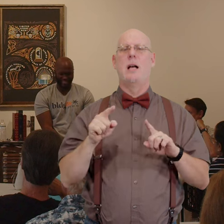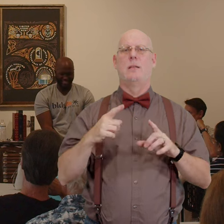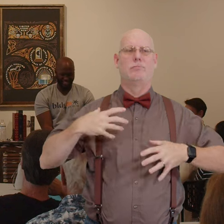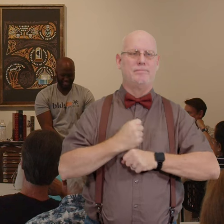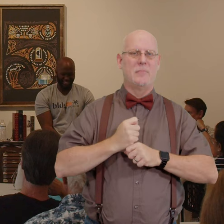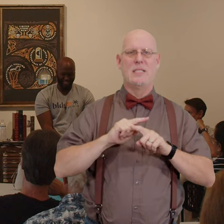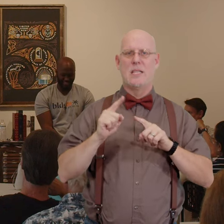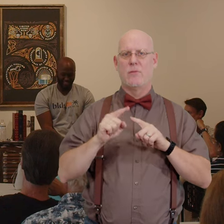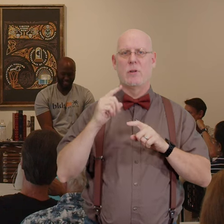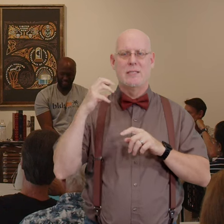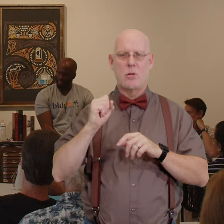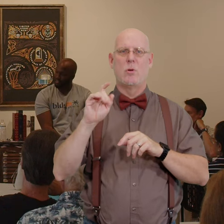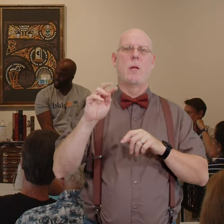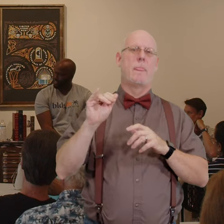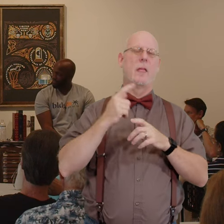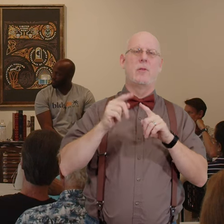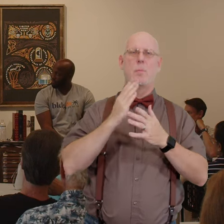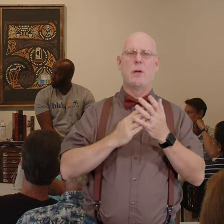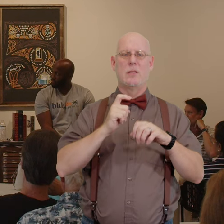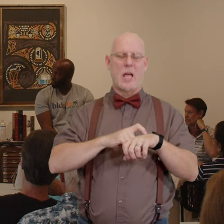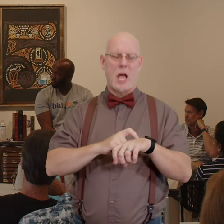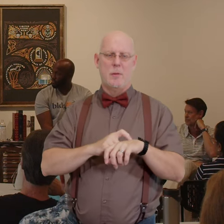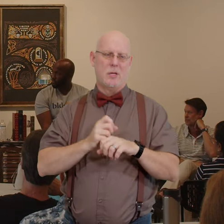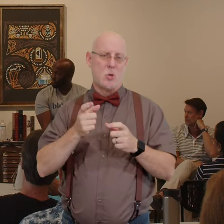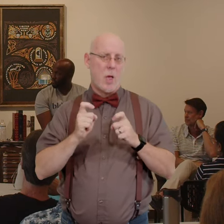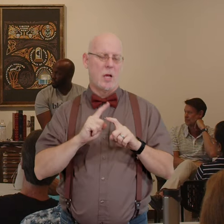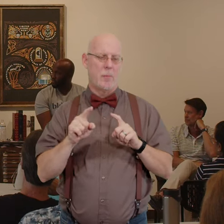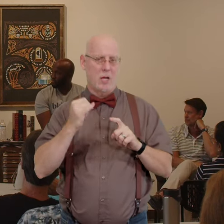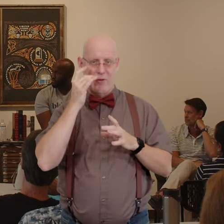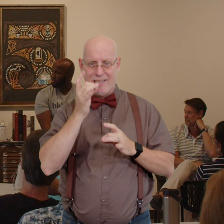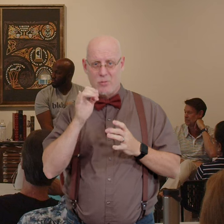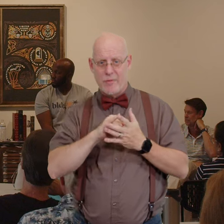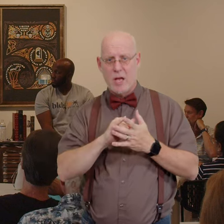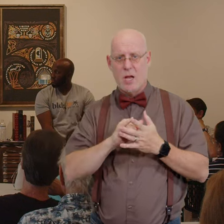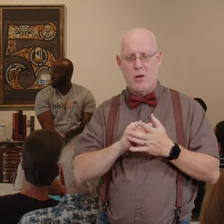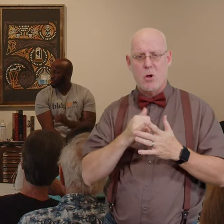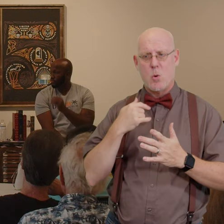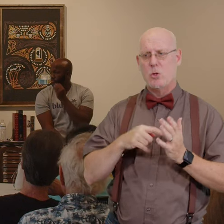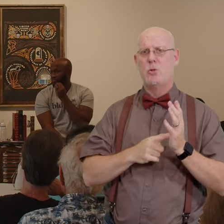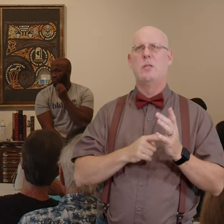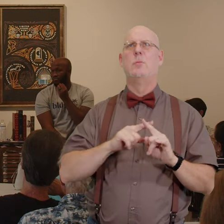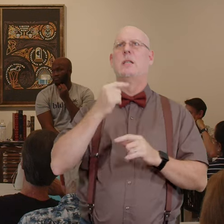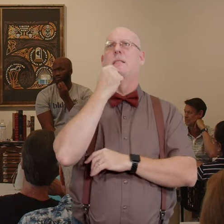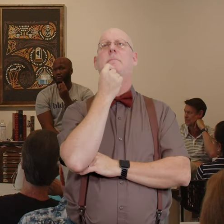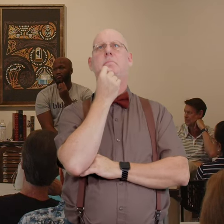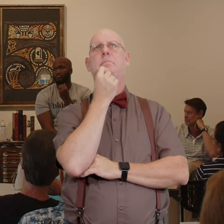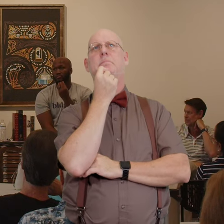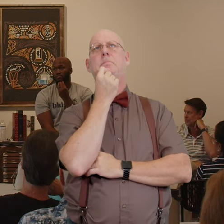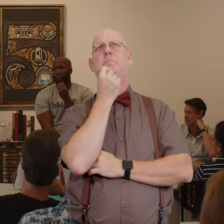But it's a synopsis of different centuries or 50-year periods of time. So it's quick. But if you're interested in that, we can definitely direct you. But I would